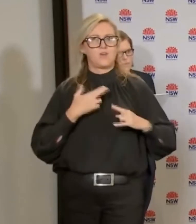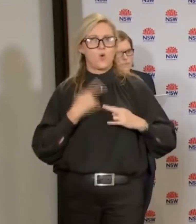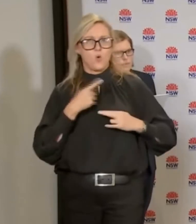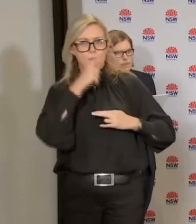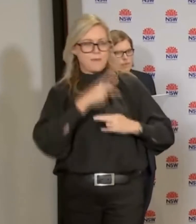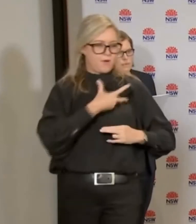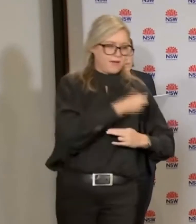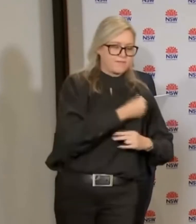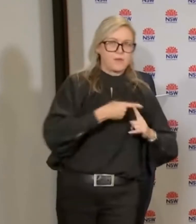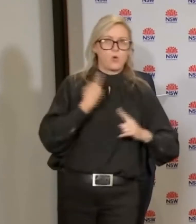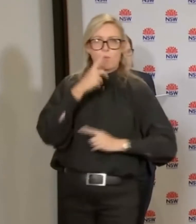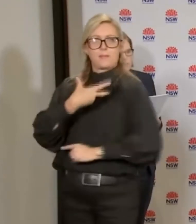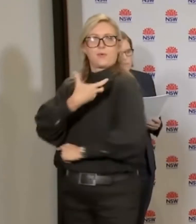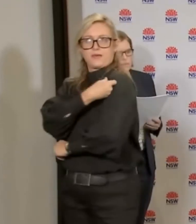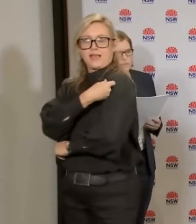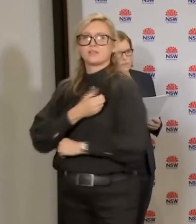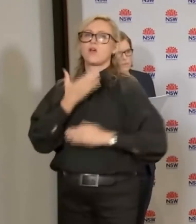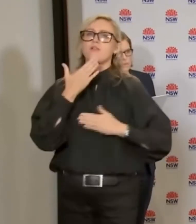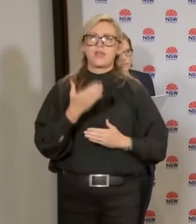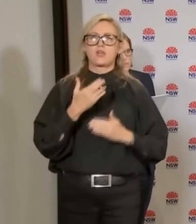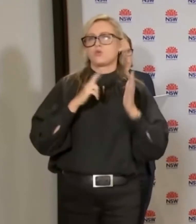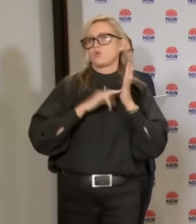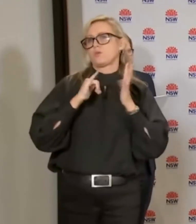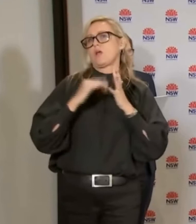just want to thank New South Wales Health for being so